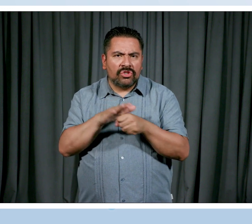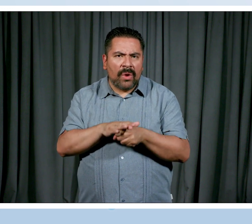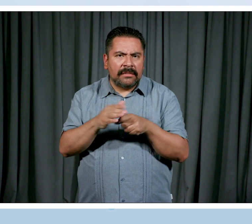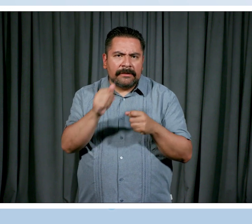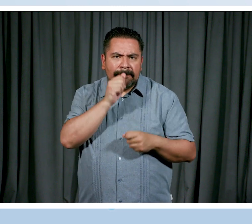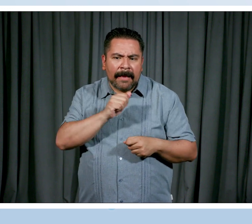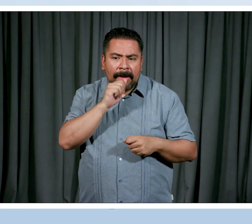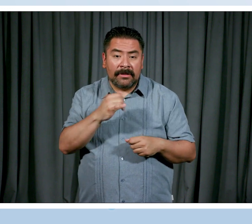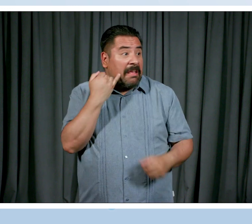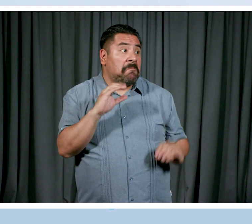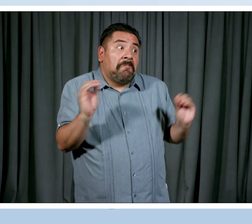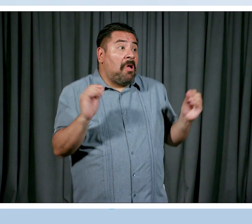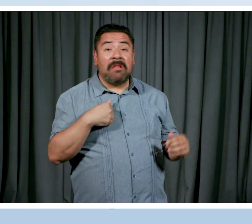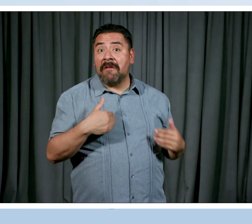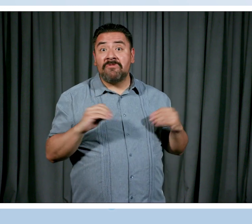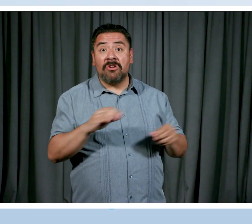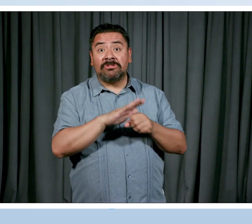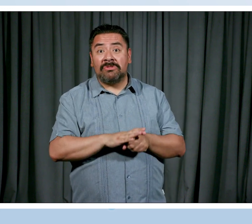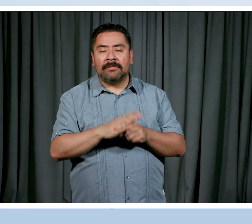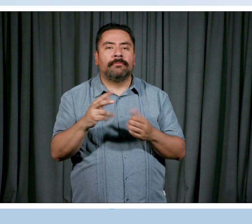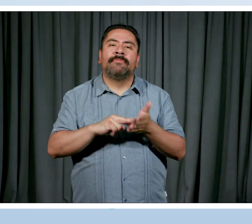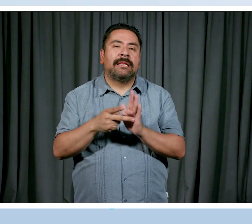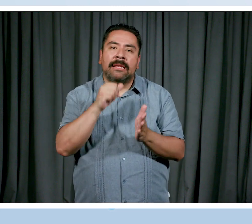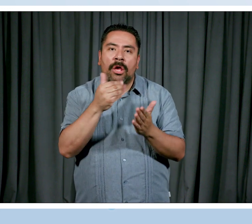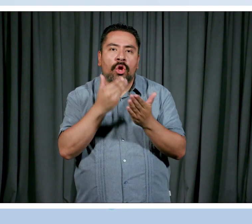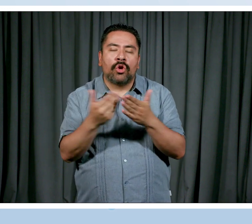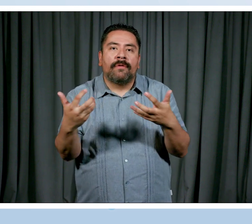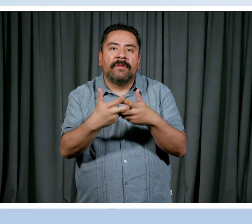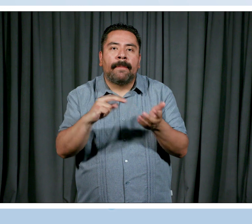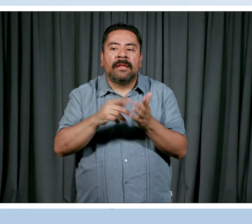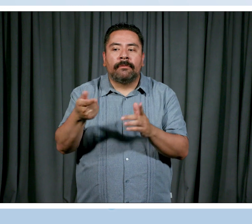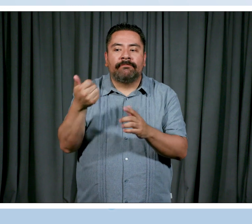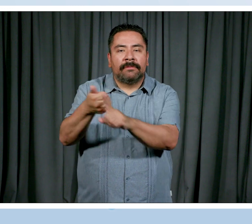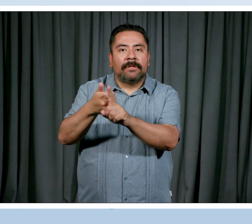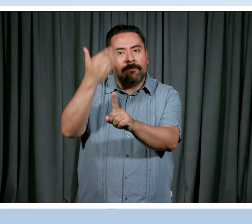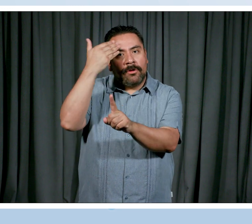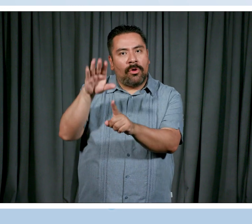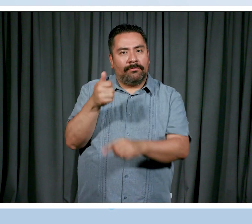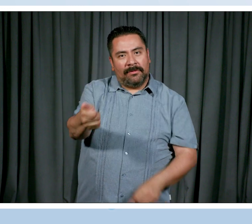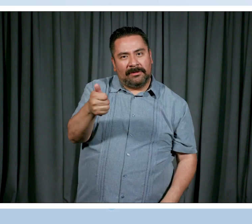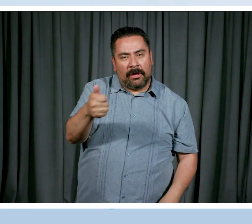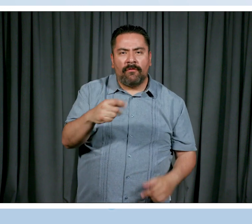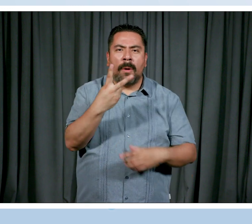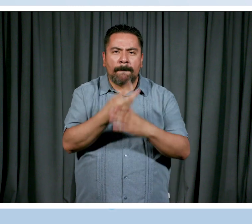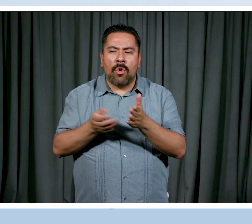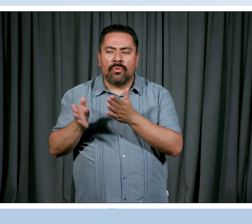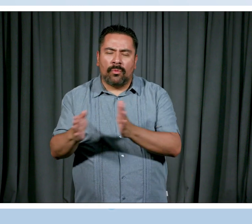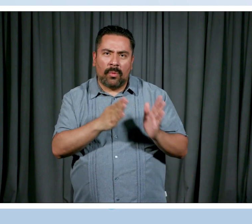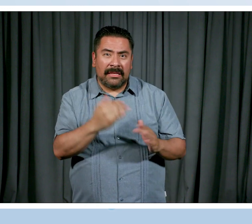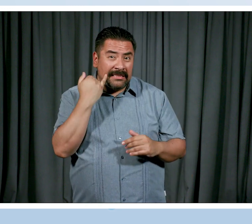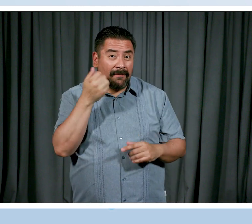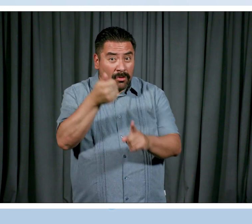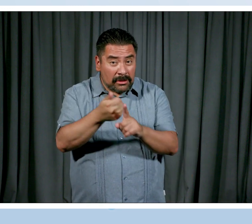And if they're like, I don't have any, they're probably not a good fit because there's lack of insight. So I think it's both ways. I think that if you feel like